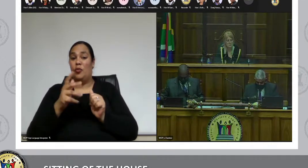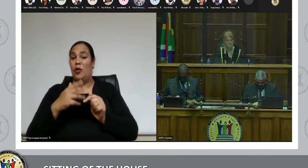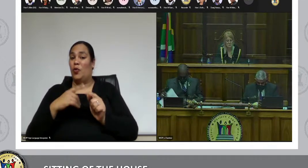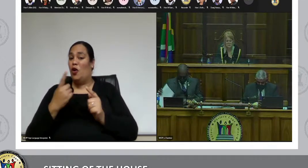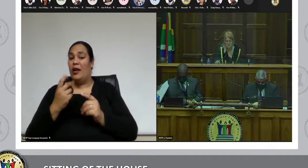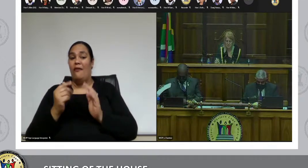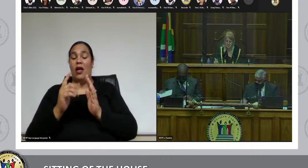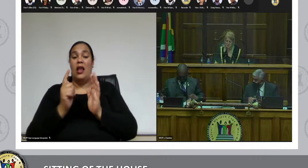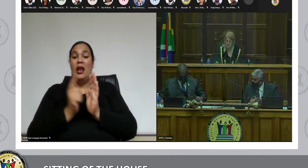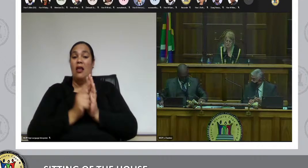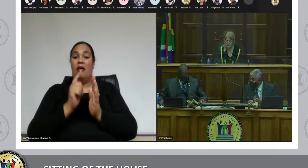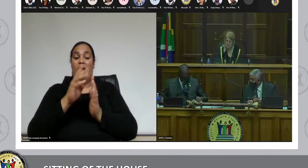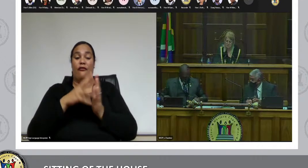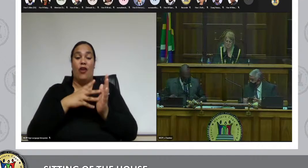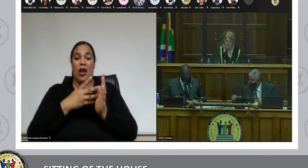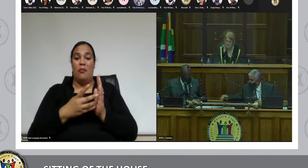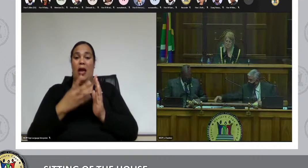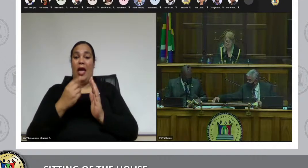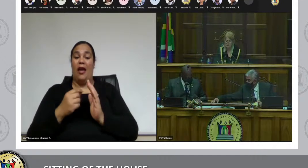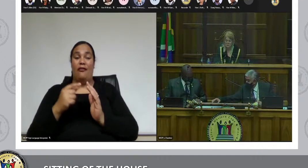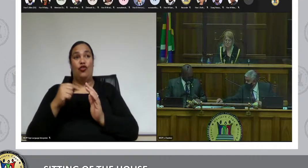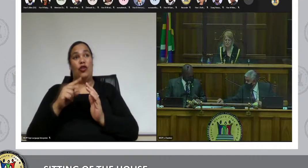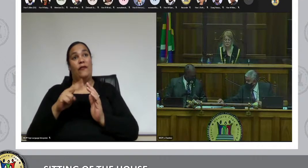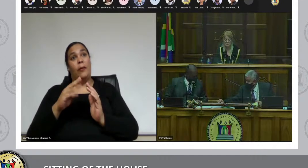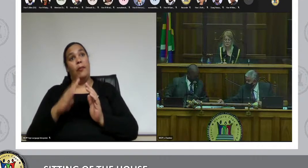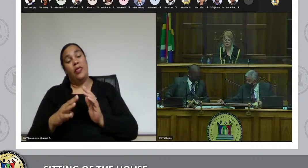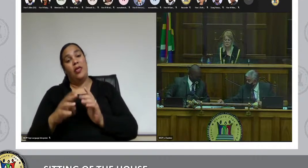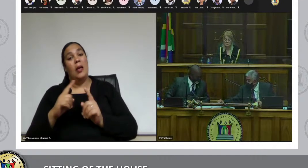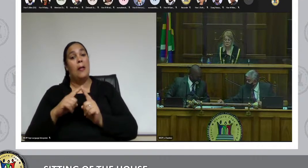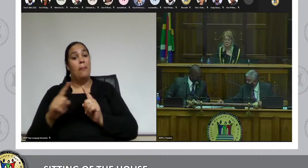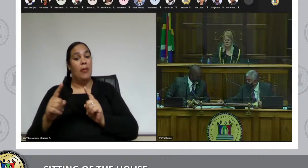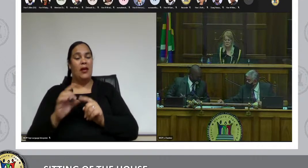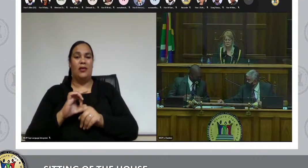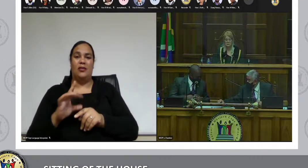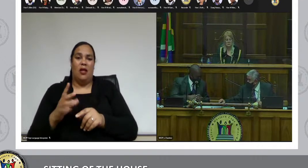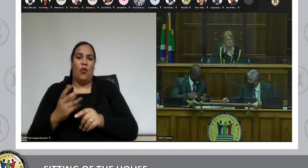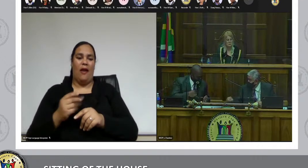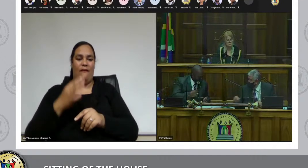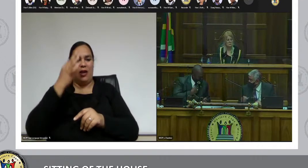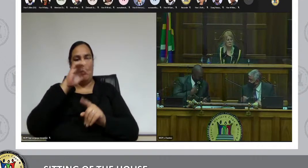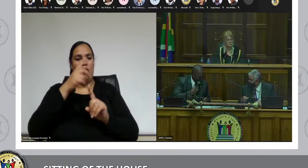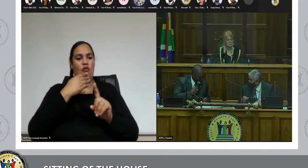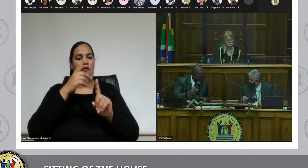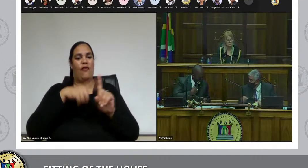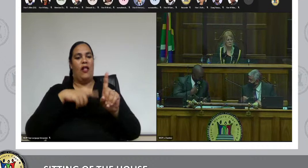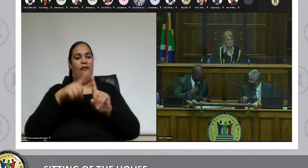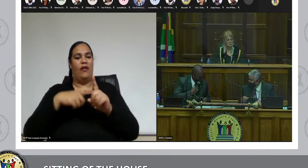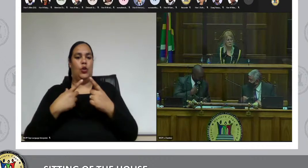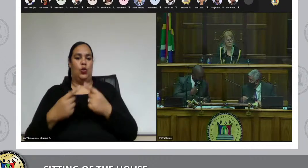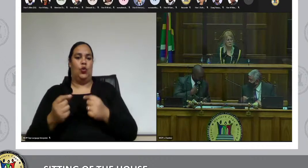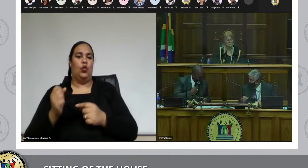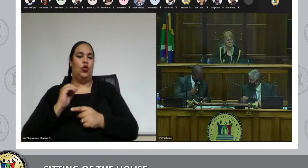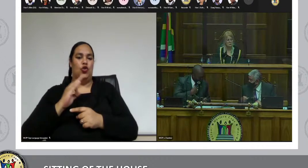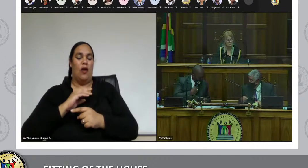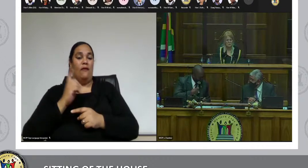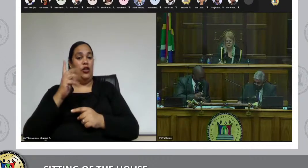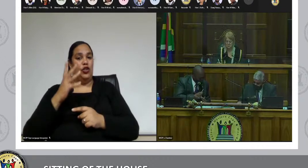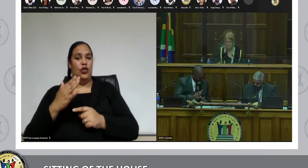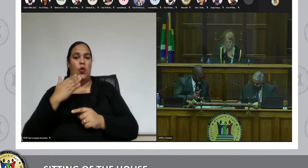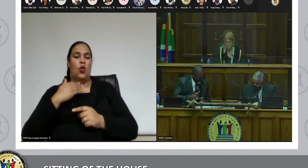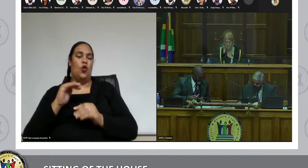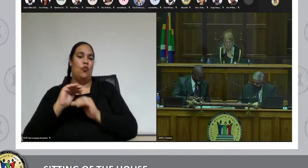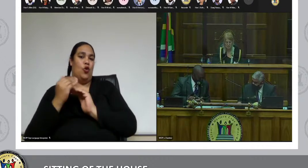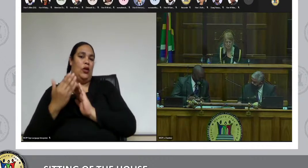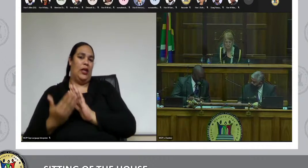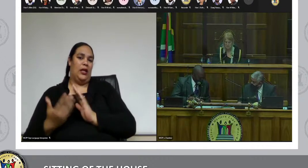framework, soaring gender-based violence statistics, and yet we have a government that fails to act when staff and teachers are protected